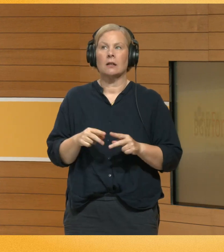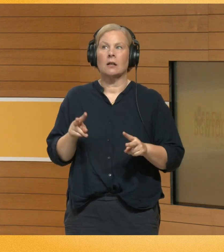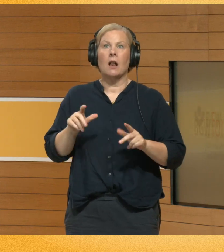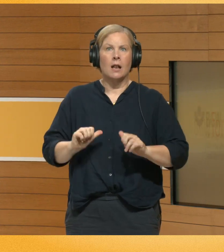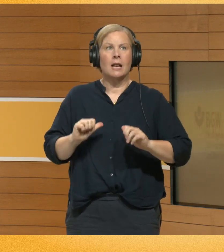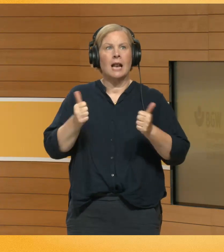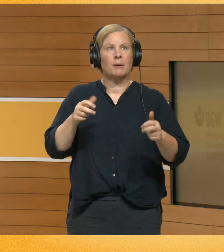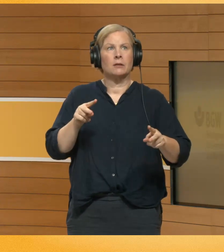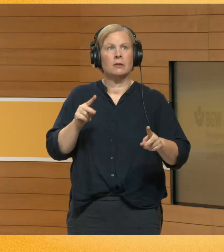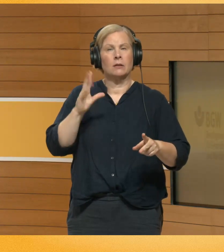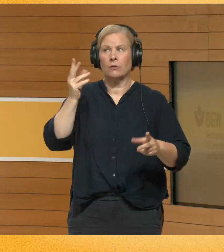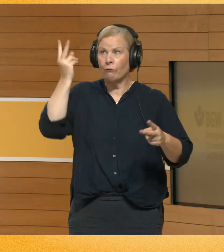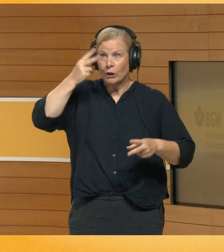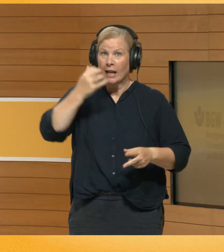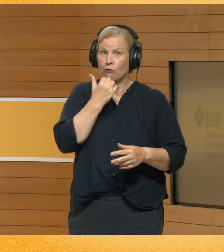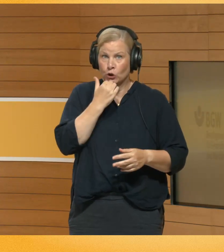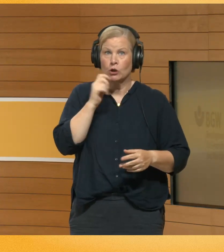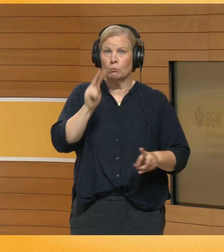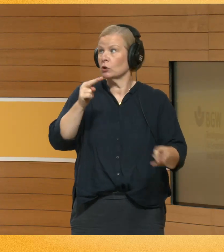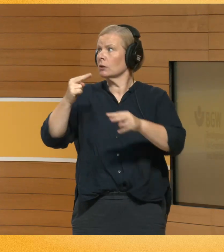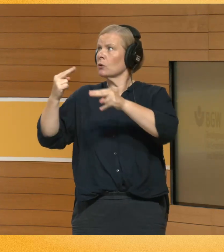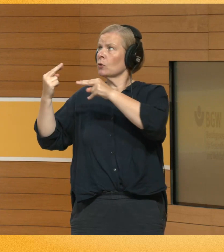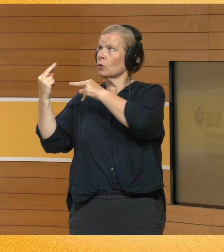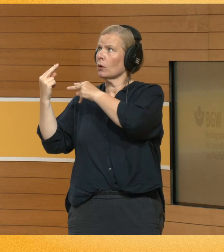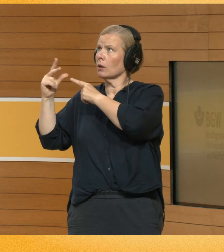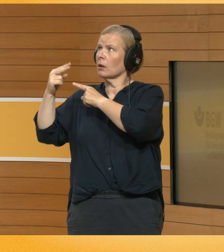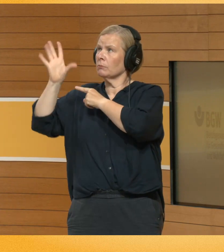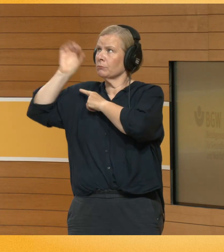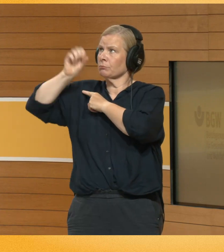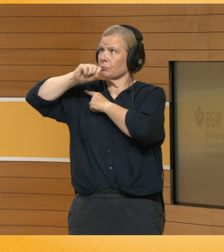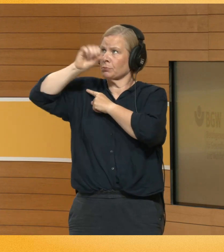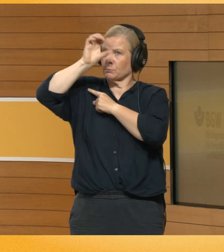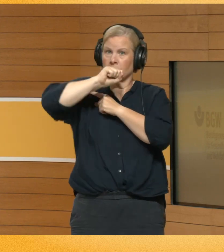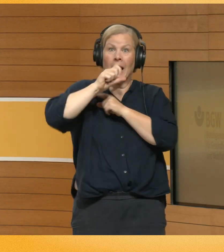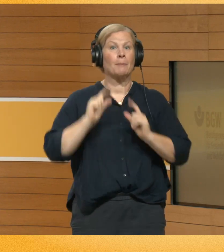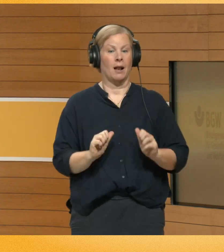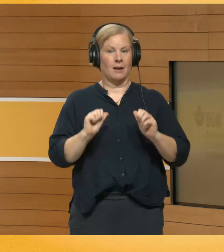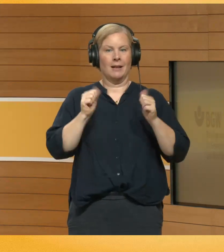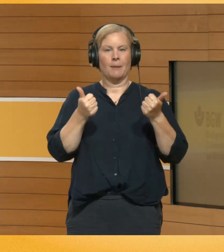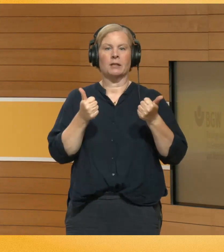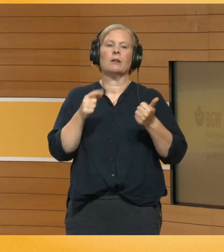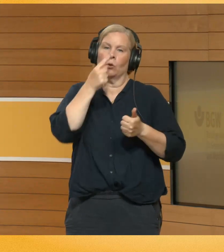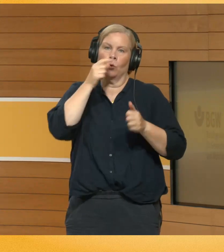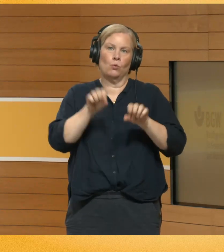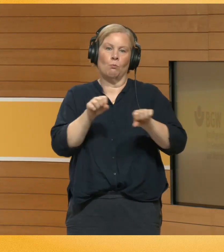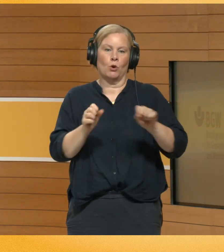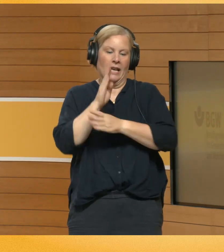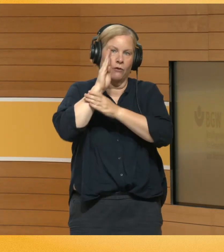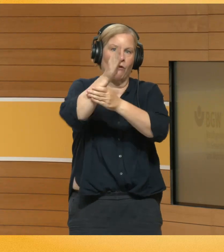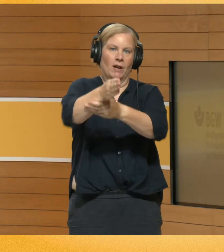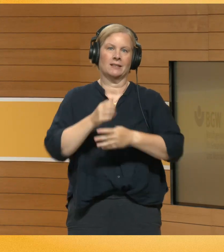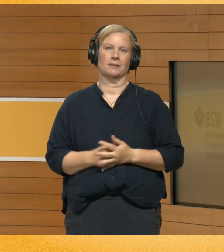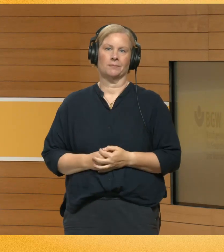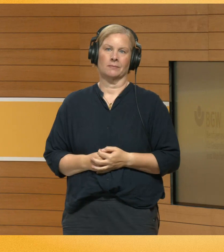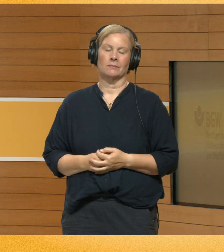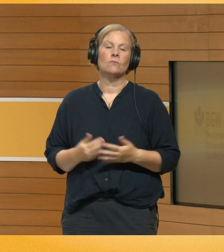So my conclusion was that in order to enhance the motivation and the performance of